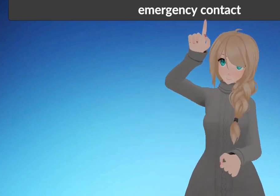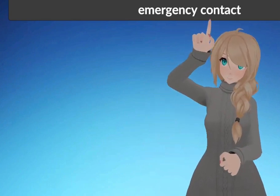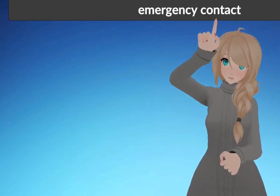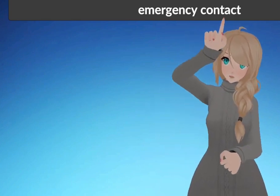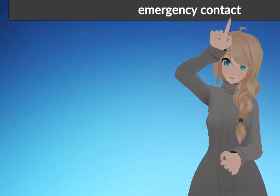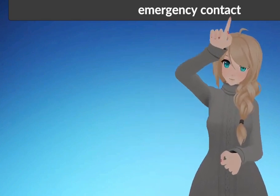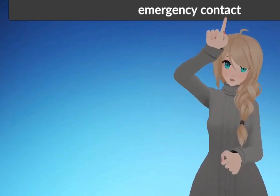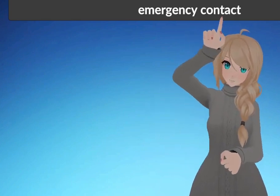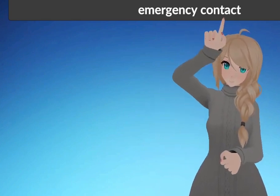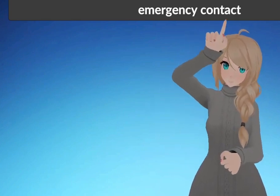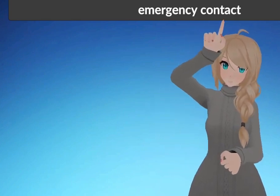Qantas.